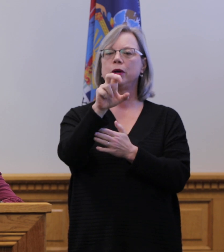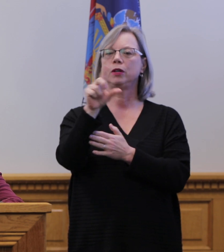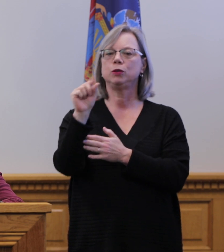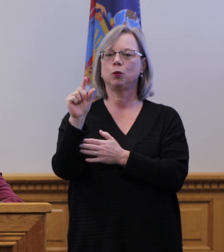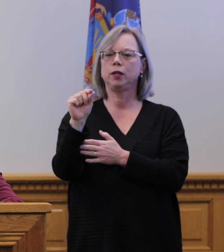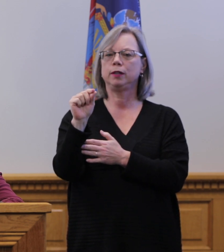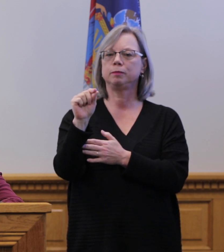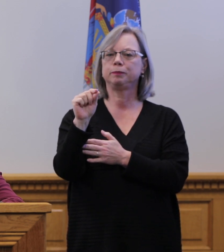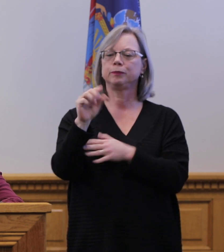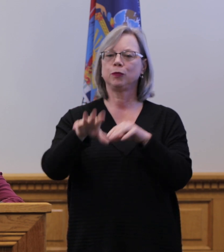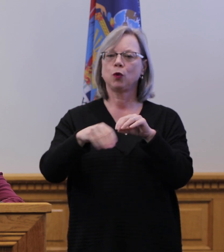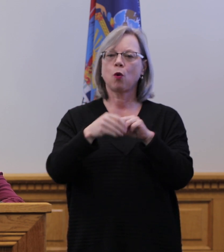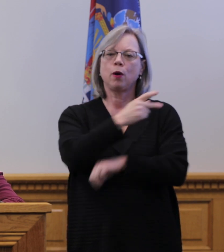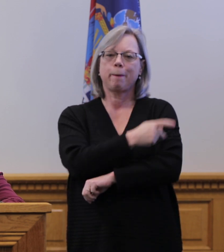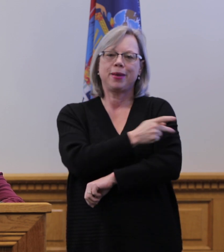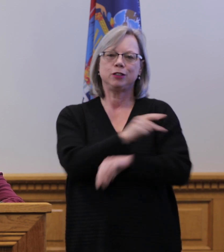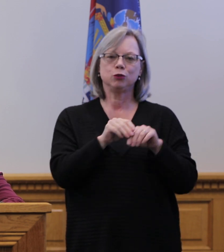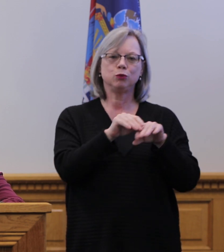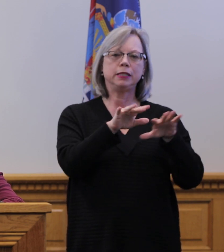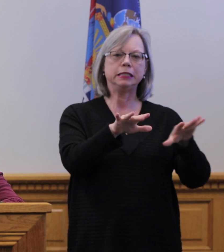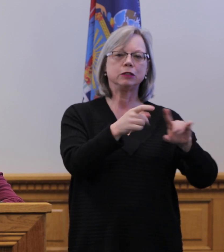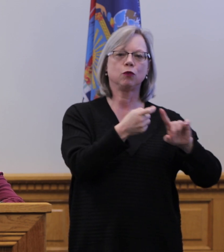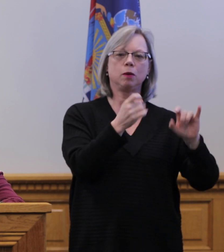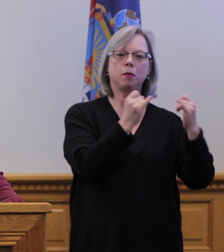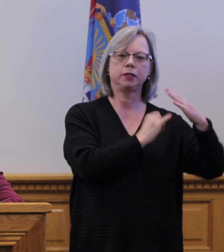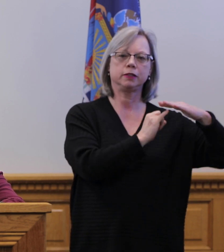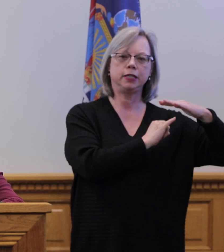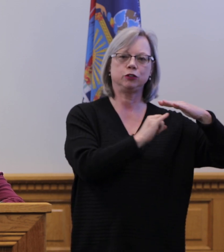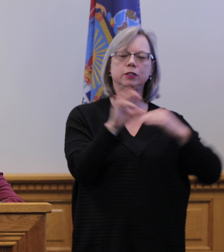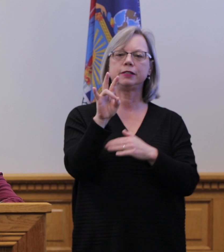199,320. Total patients released from isolation,